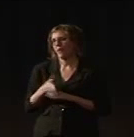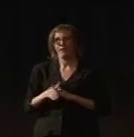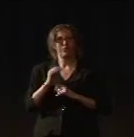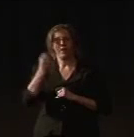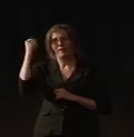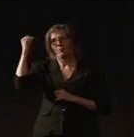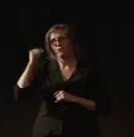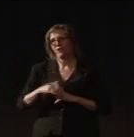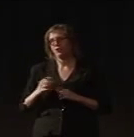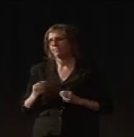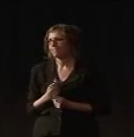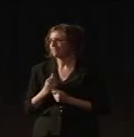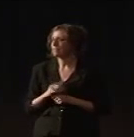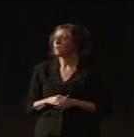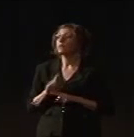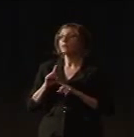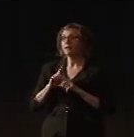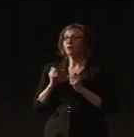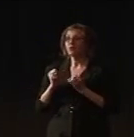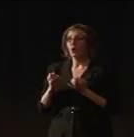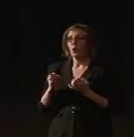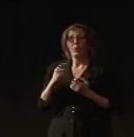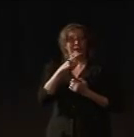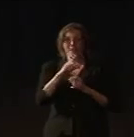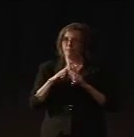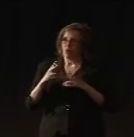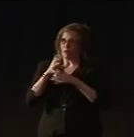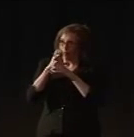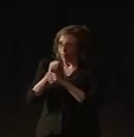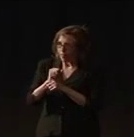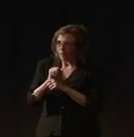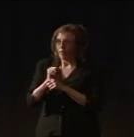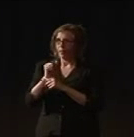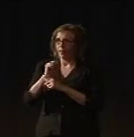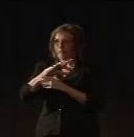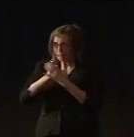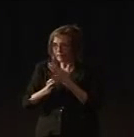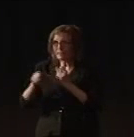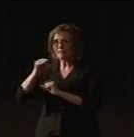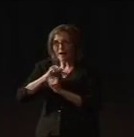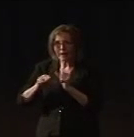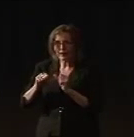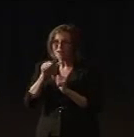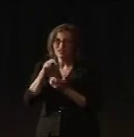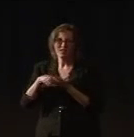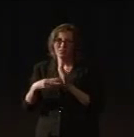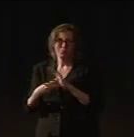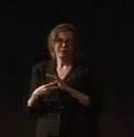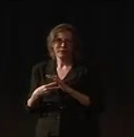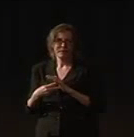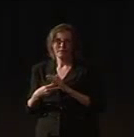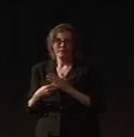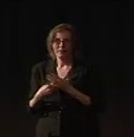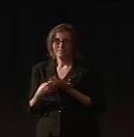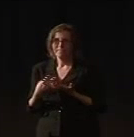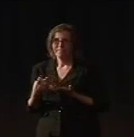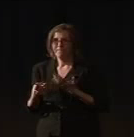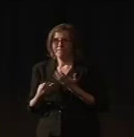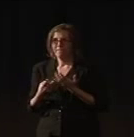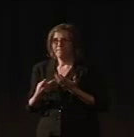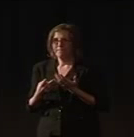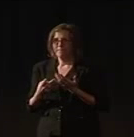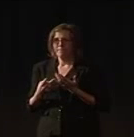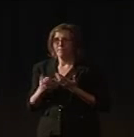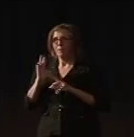demonstration. So the fact of being deeply interested in science and art doesn't need necessary to give to